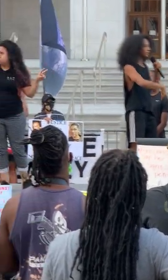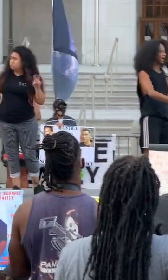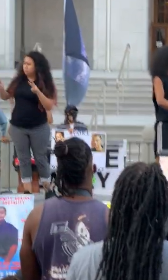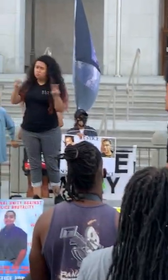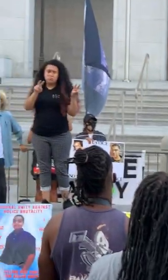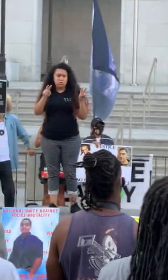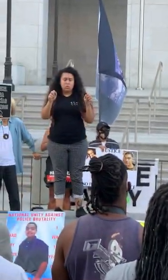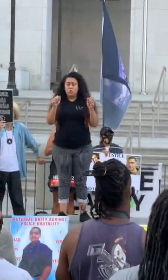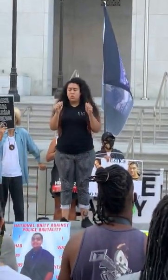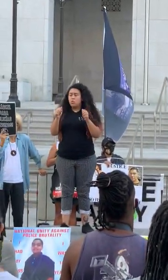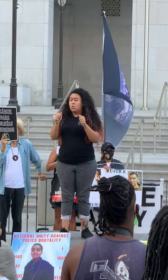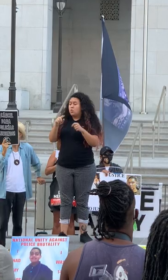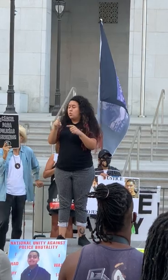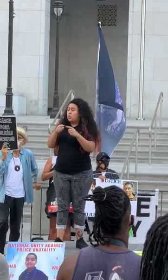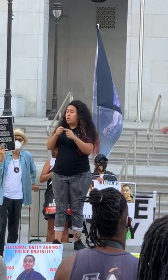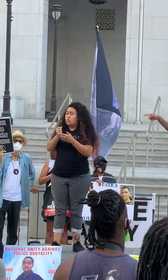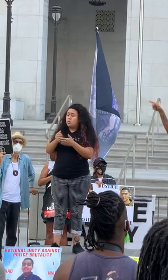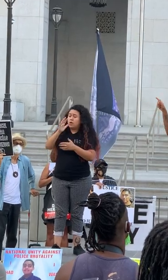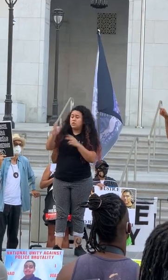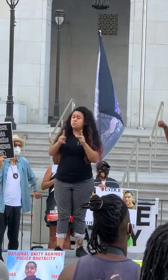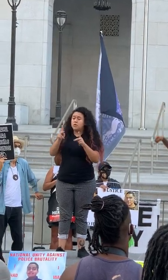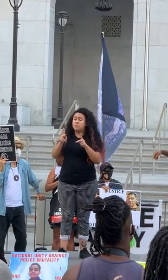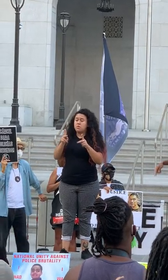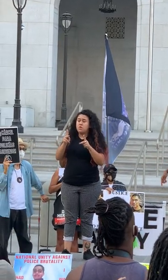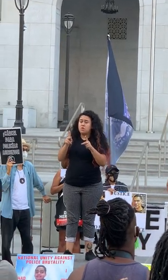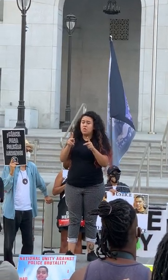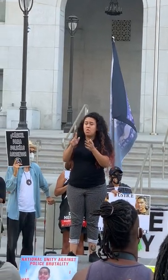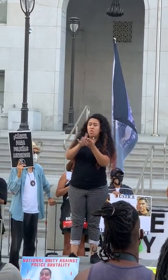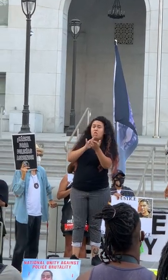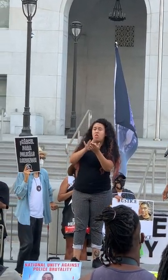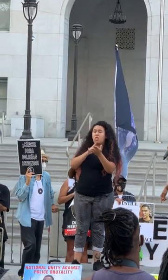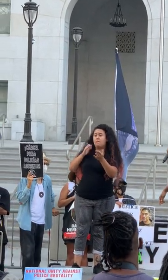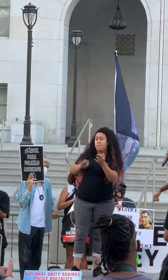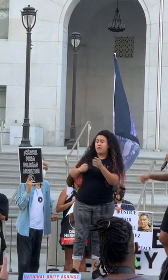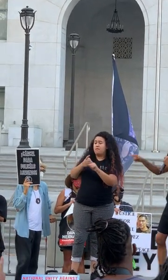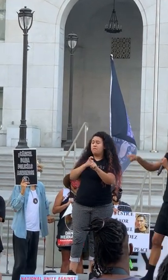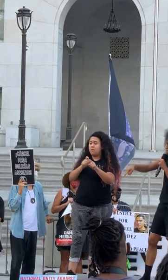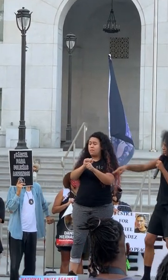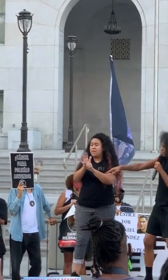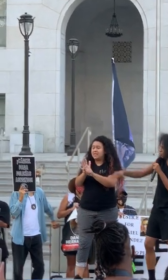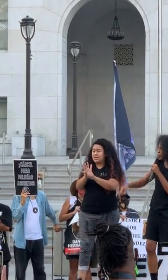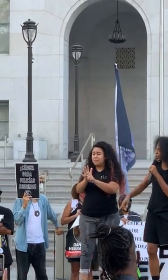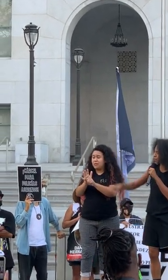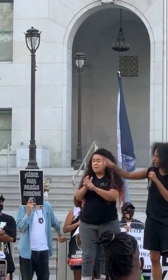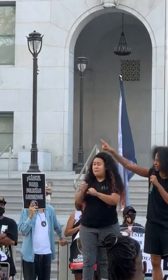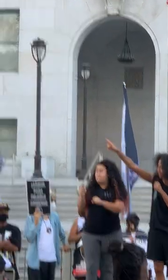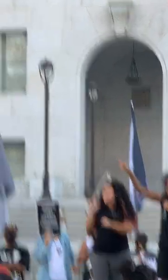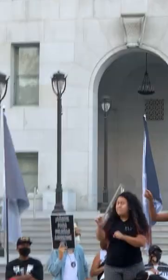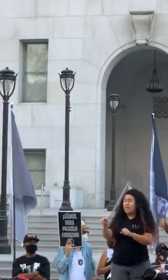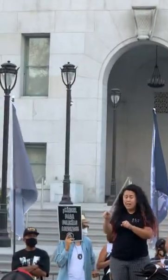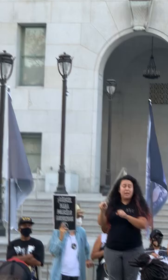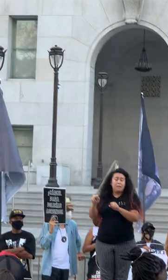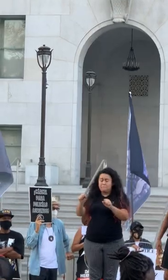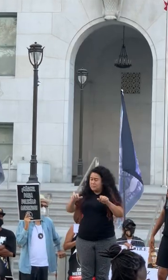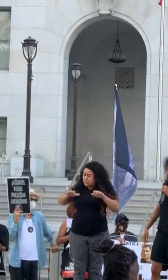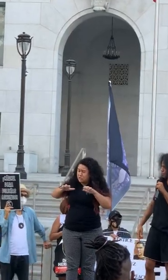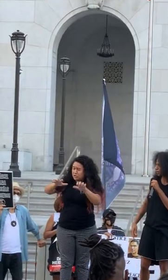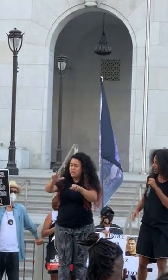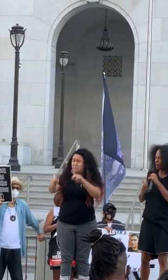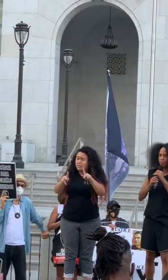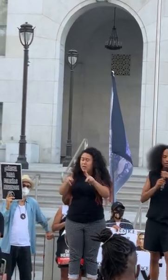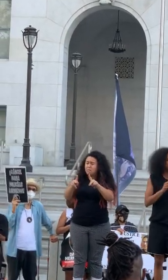when billionaires are pandemic profiteering and millions of people are facing